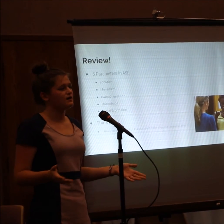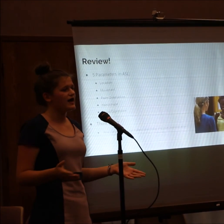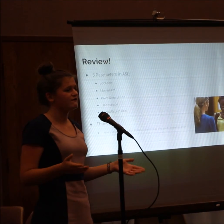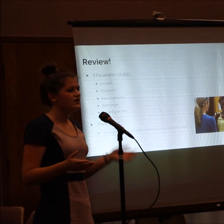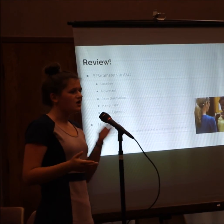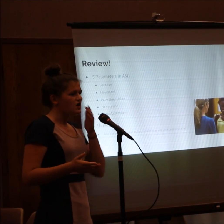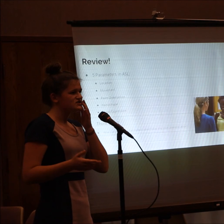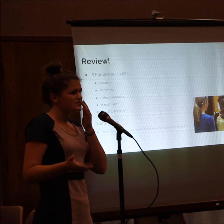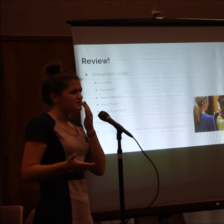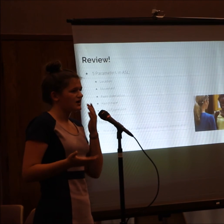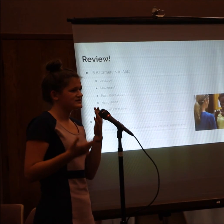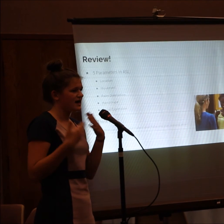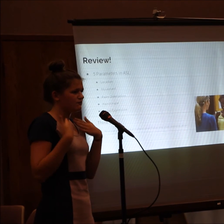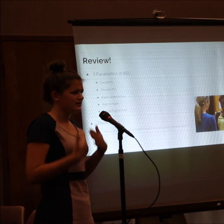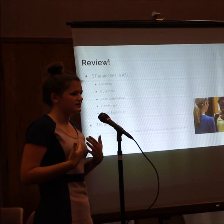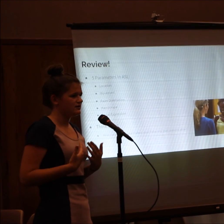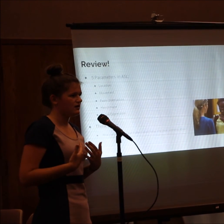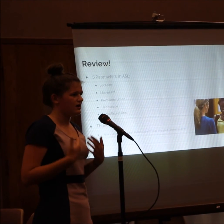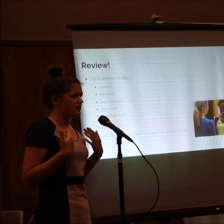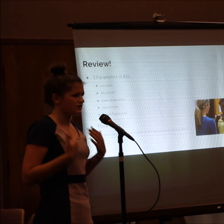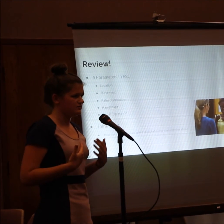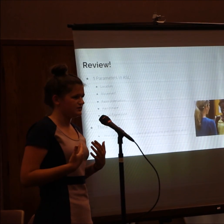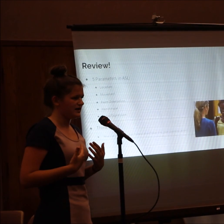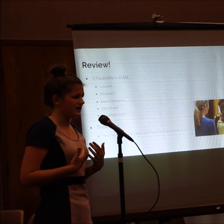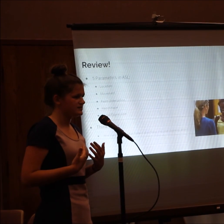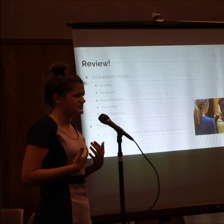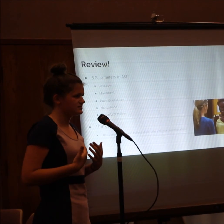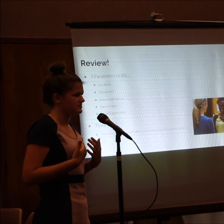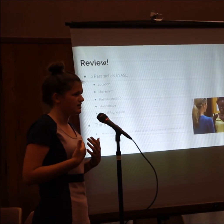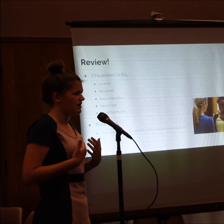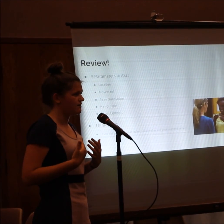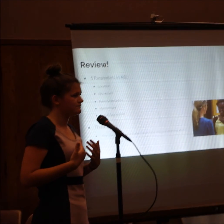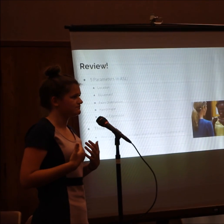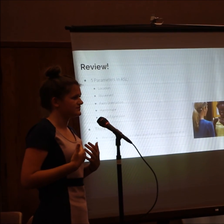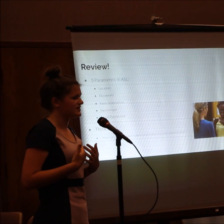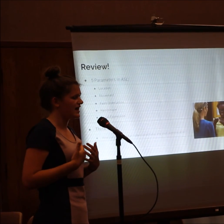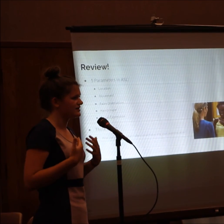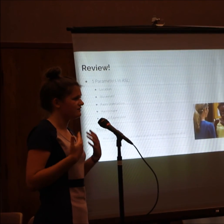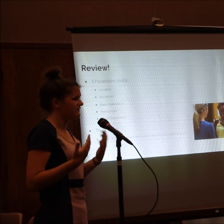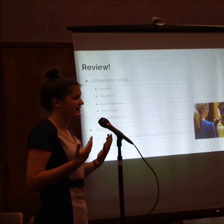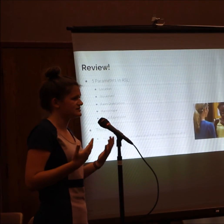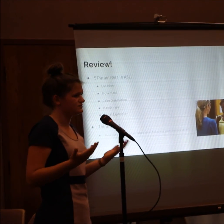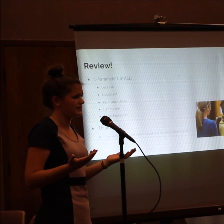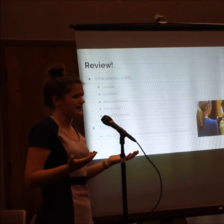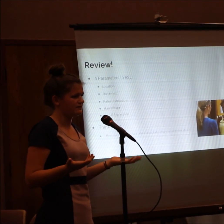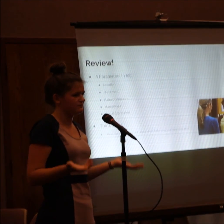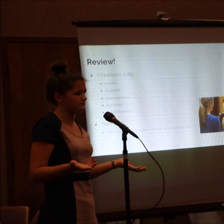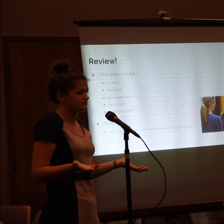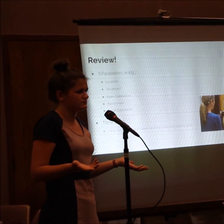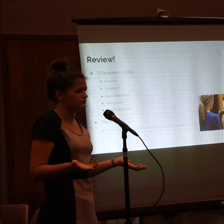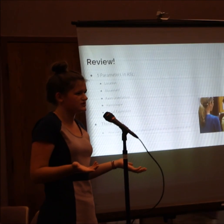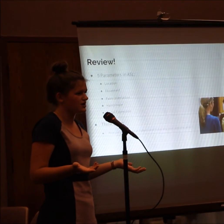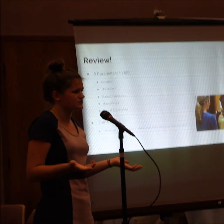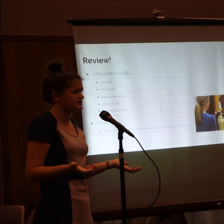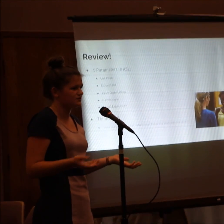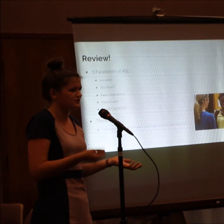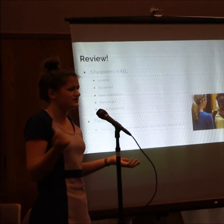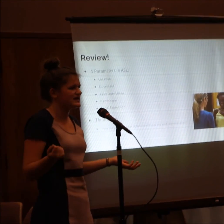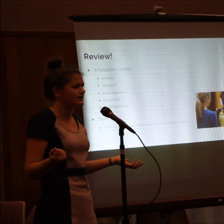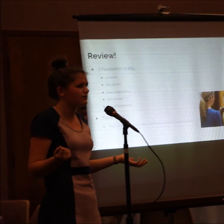all have different parts how we communicate that affect the way we just talk to each other. And if we take